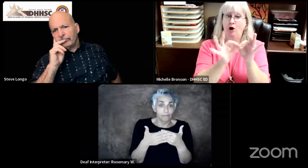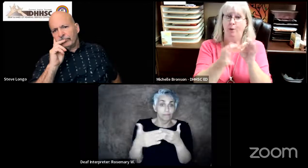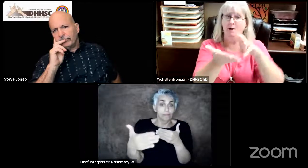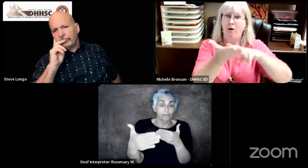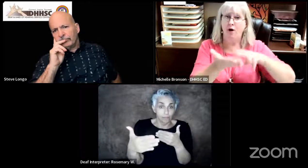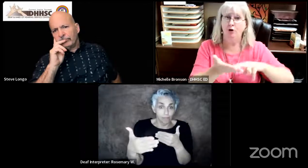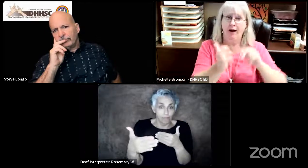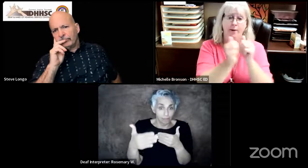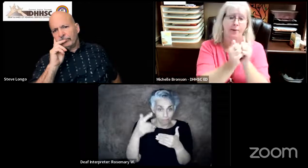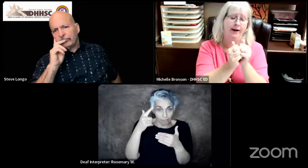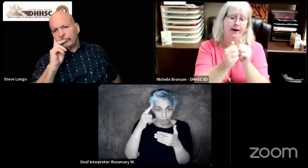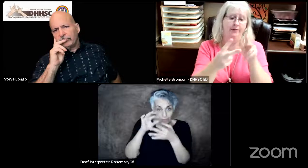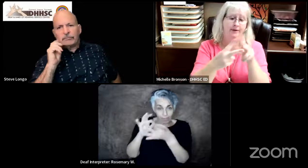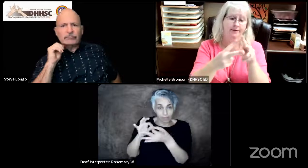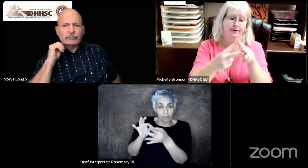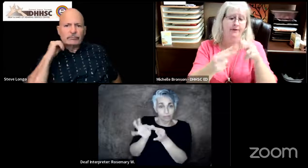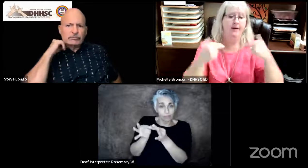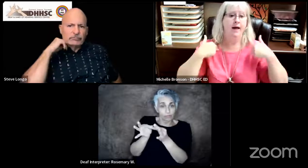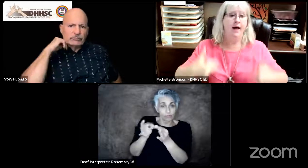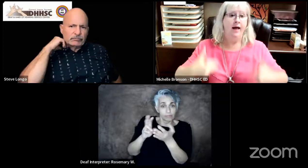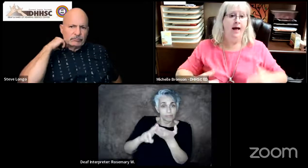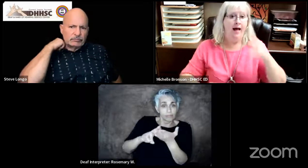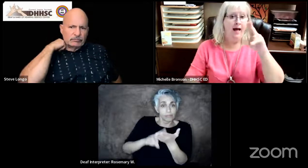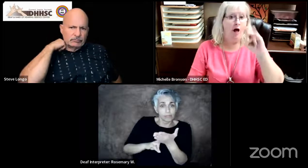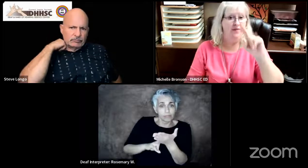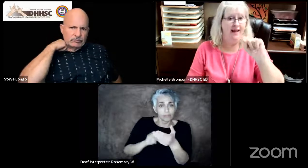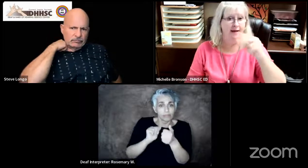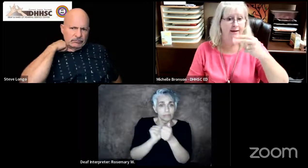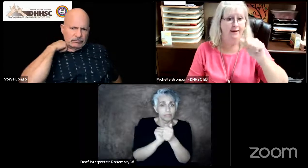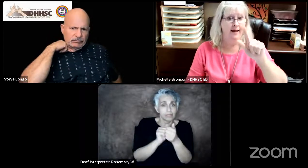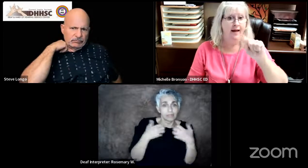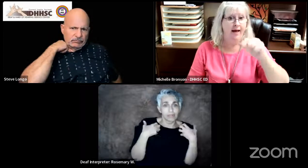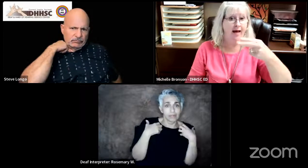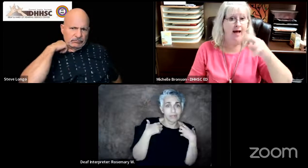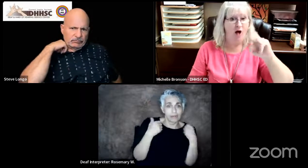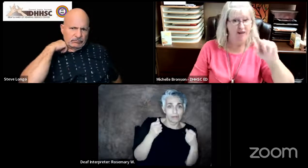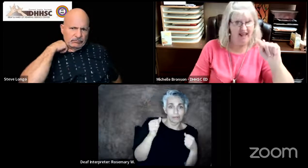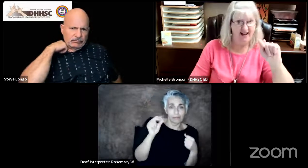From now on, because of the interpreting contract with